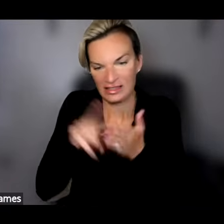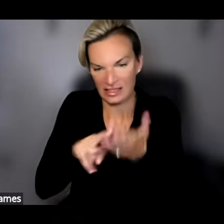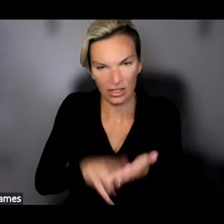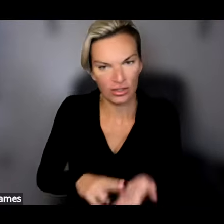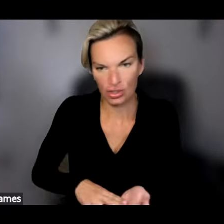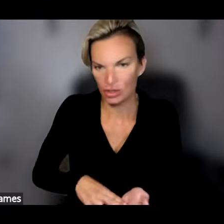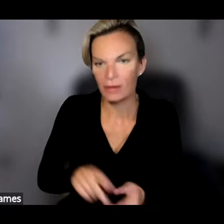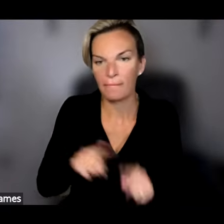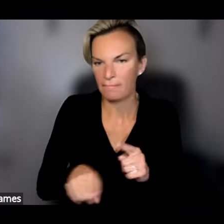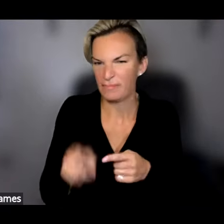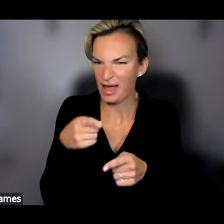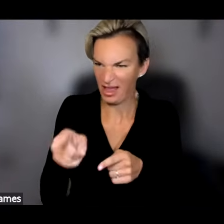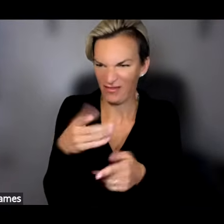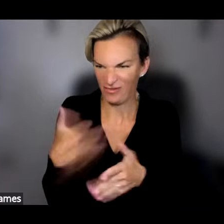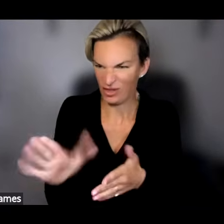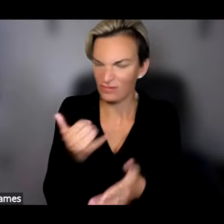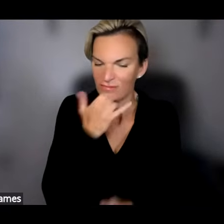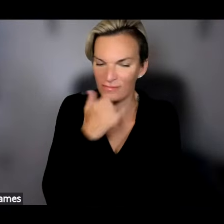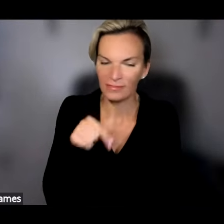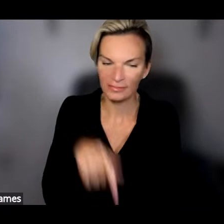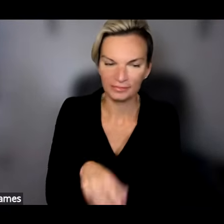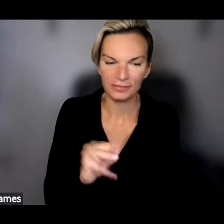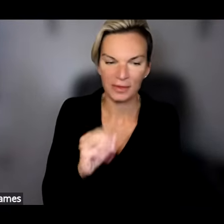under MCL